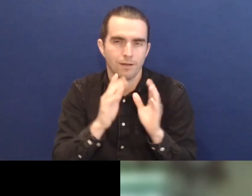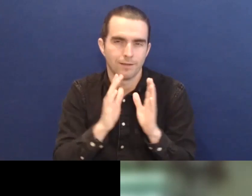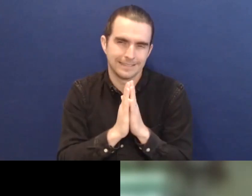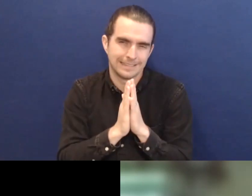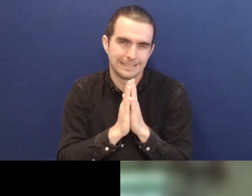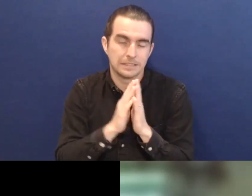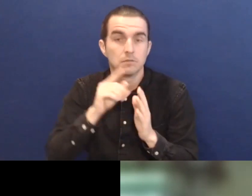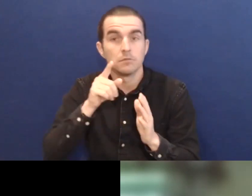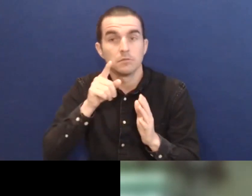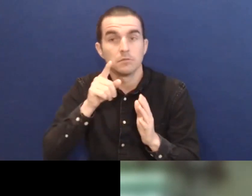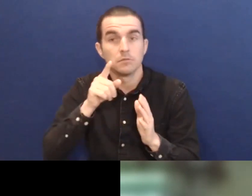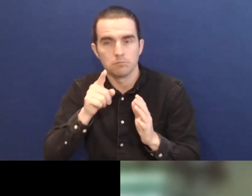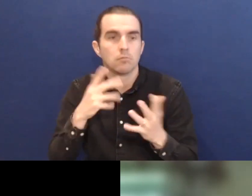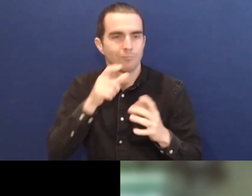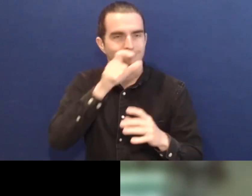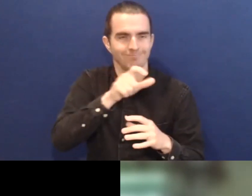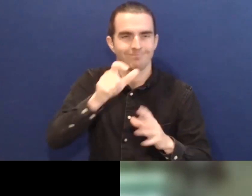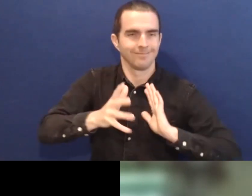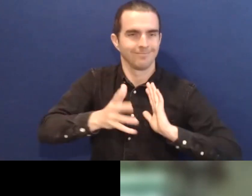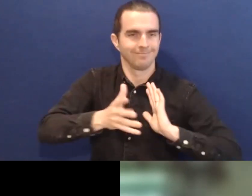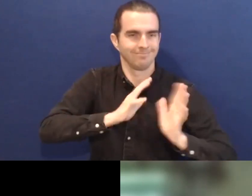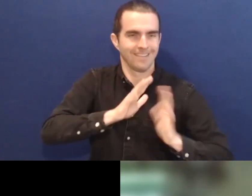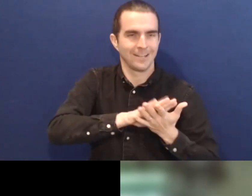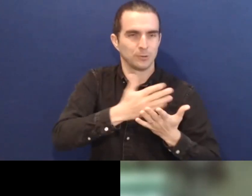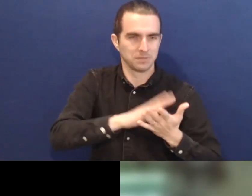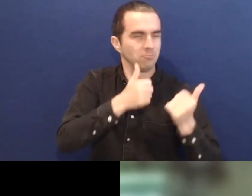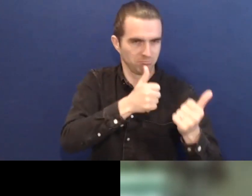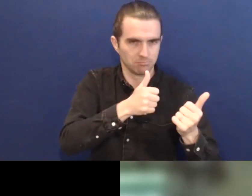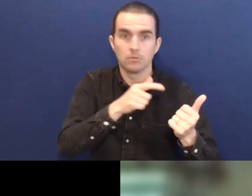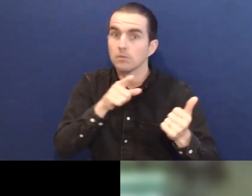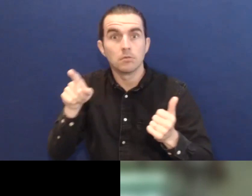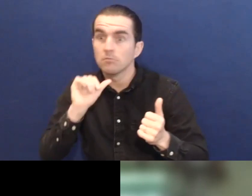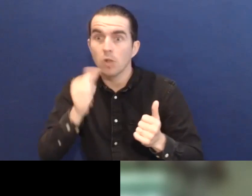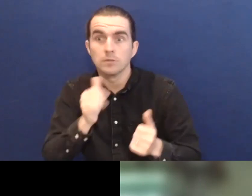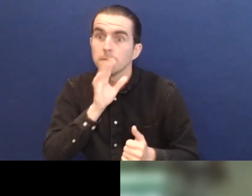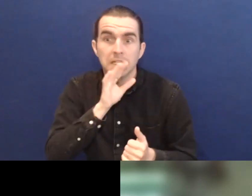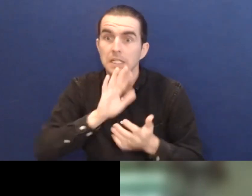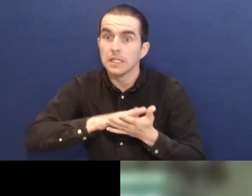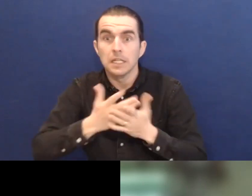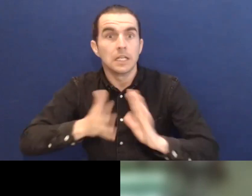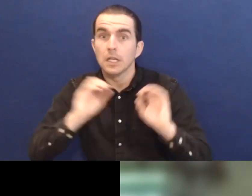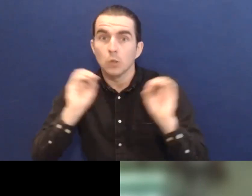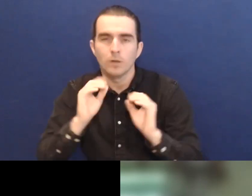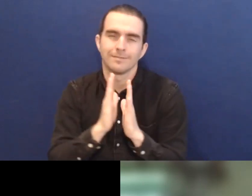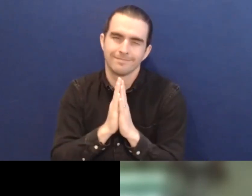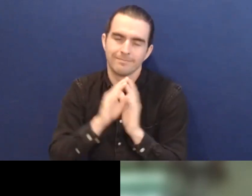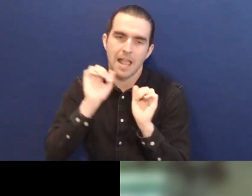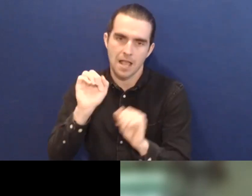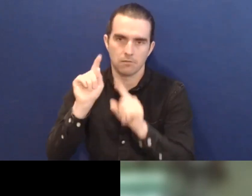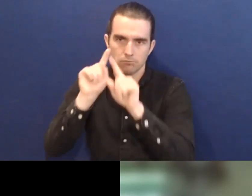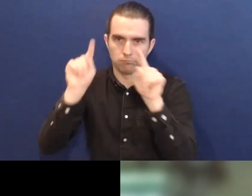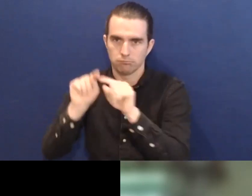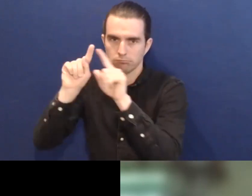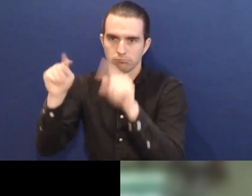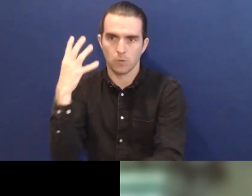off your video and then switch on only when you're speaking yourselves. Yeah, just